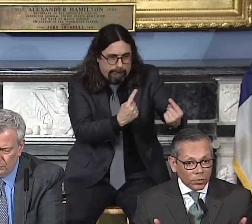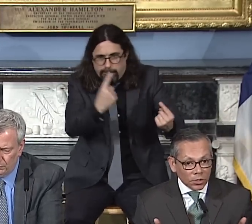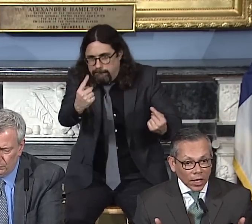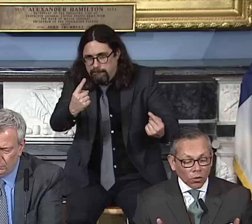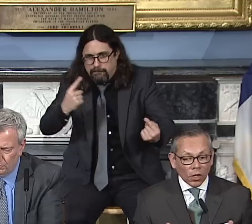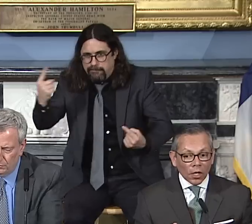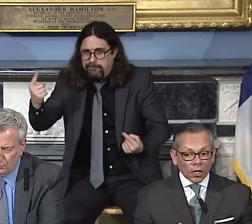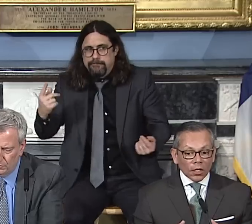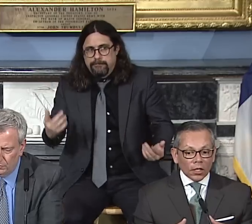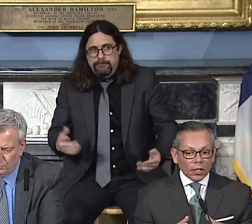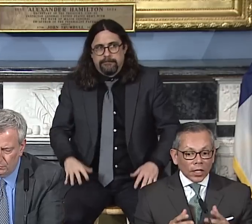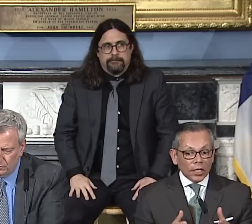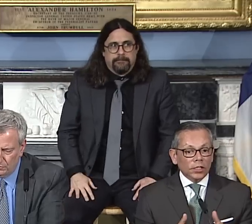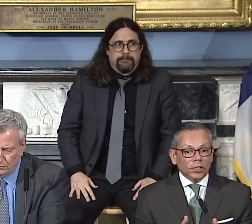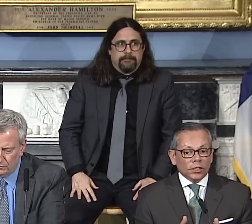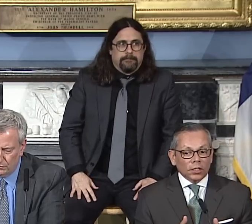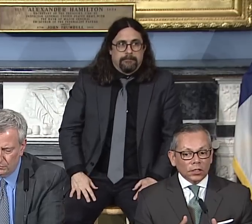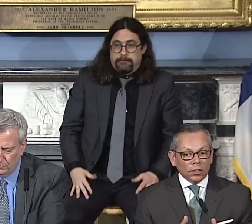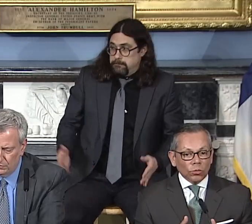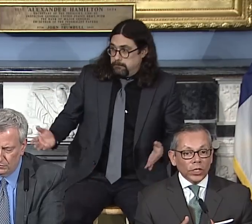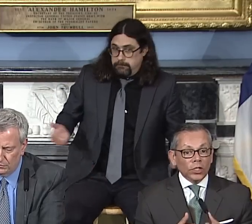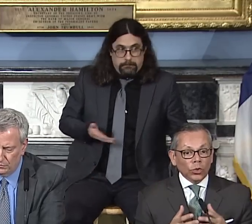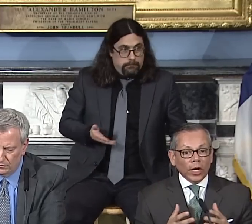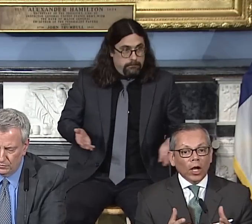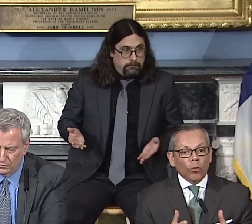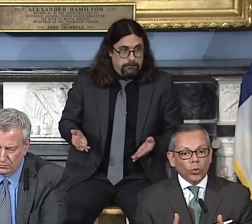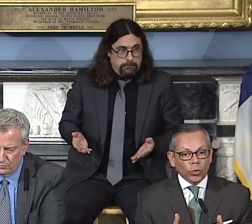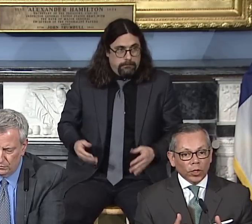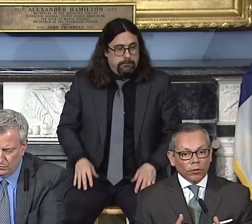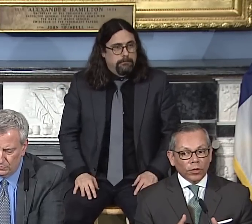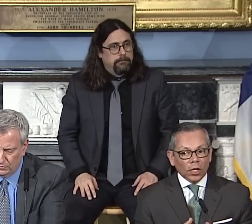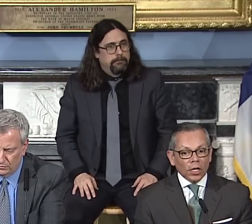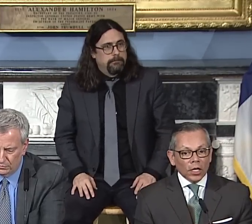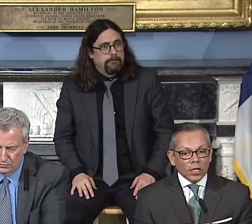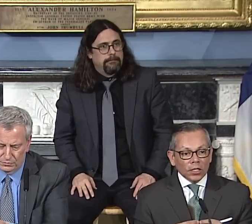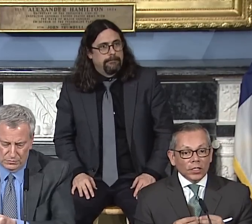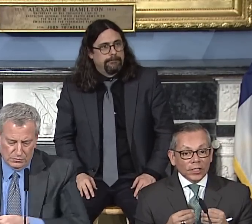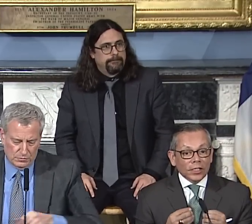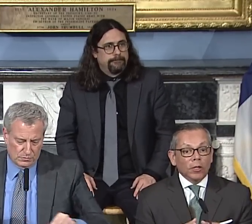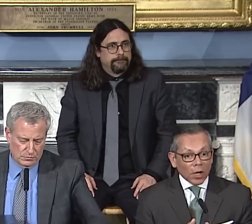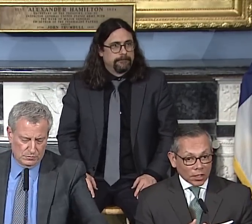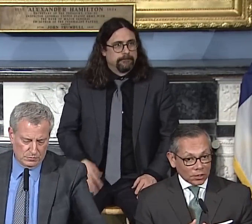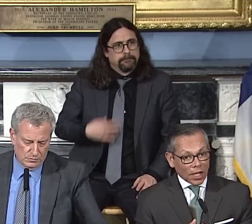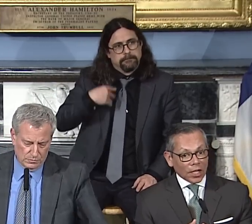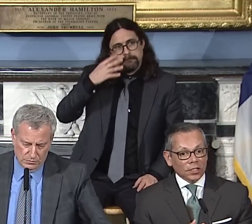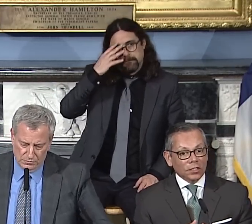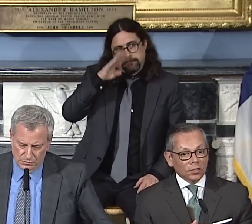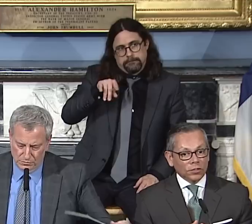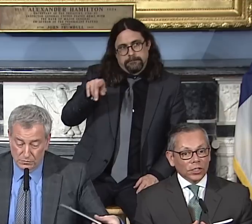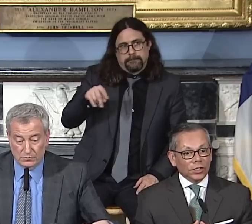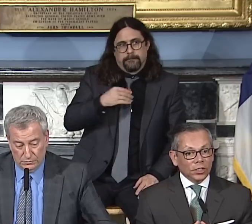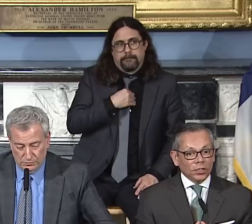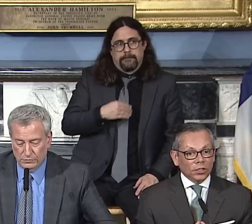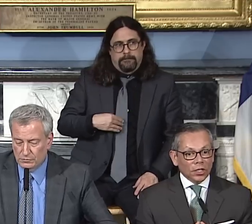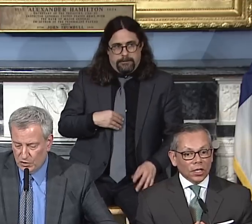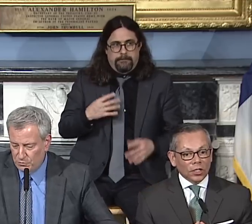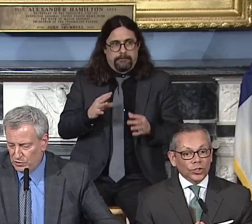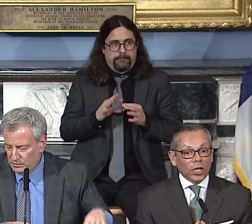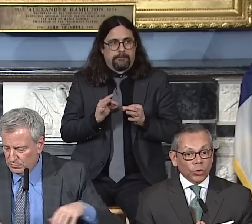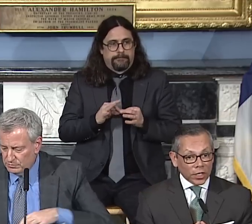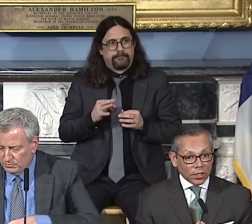come up now. And that is, we need your help with the stigma that this